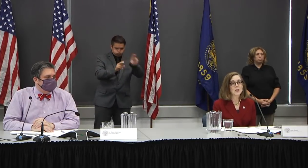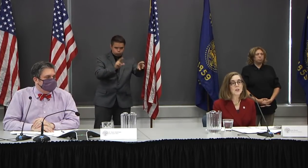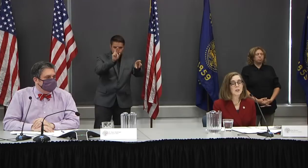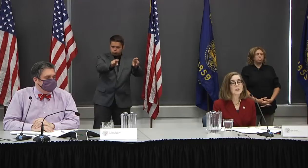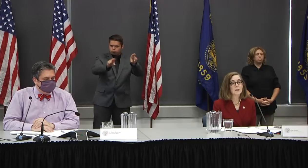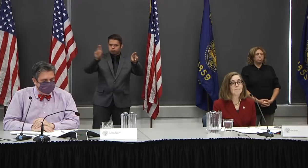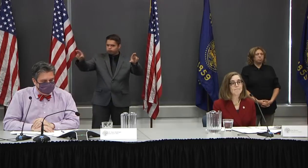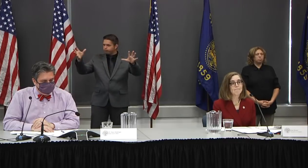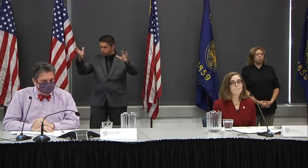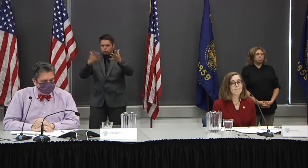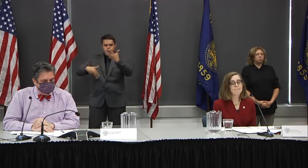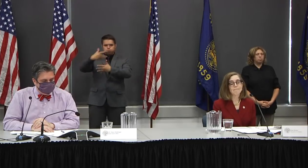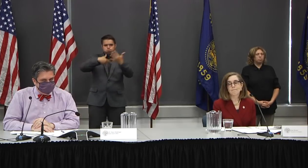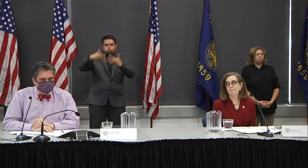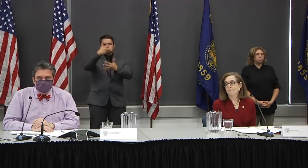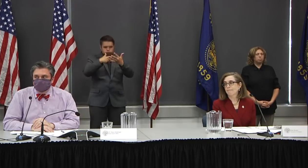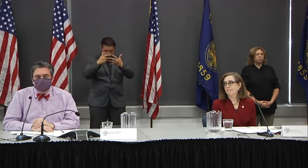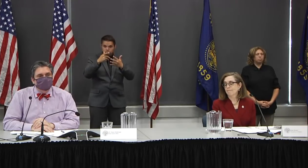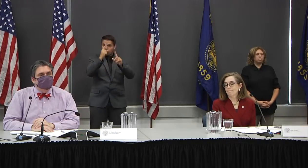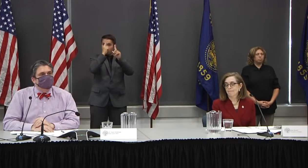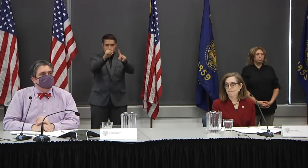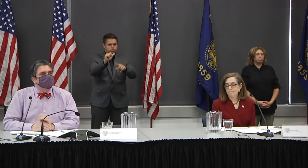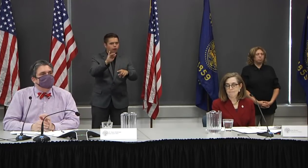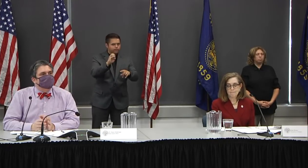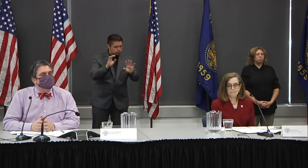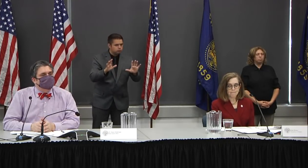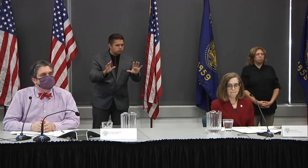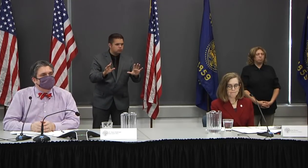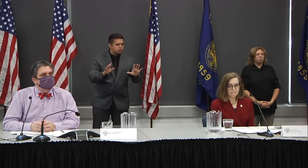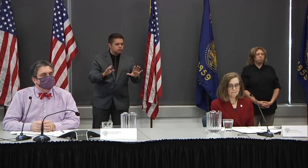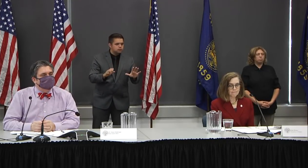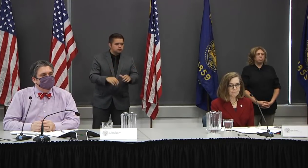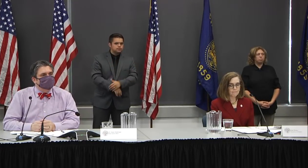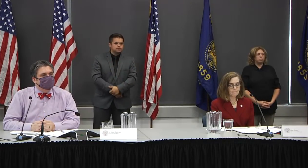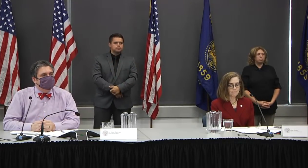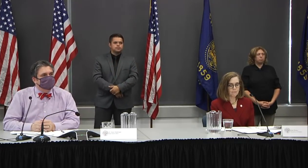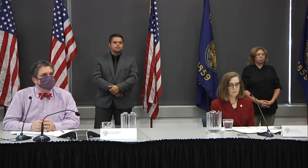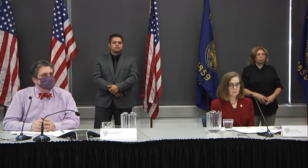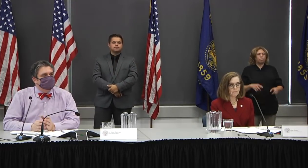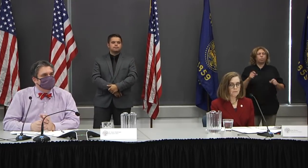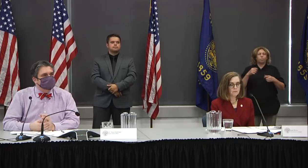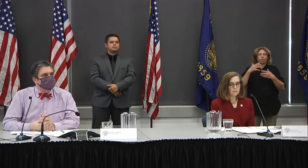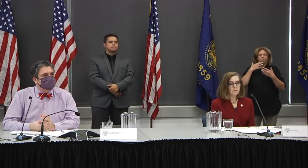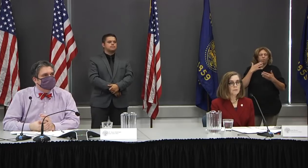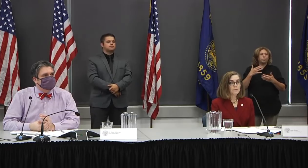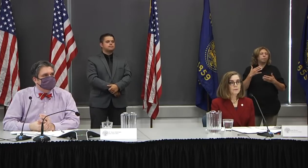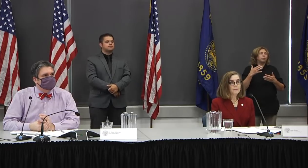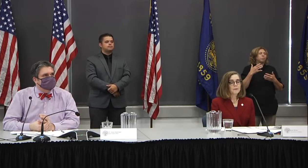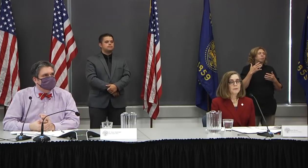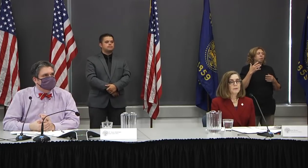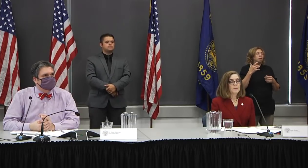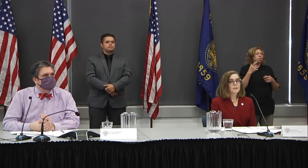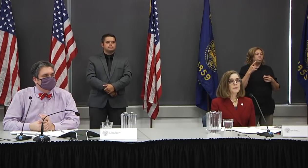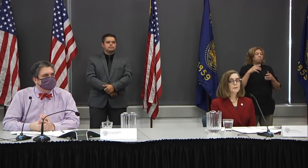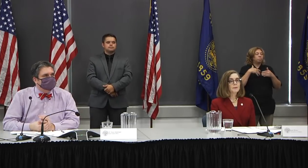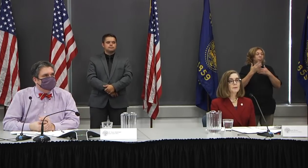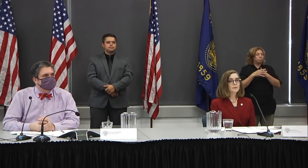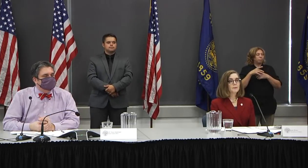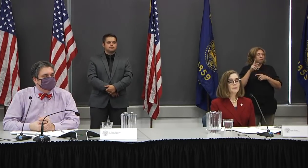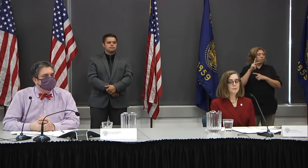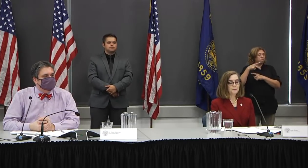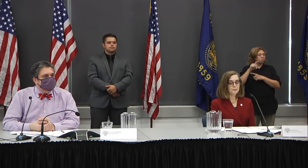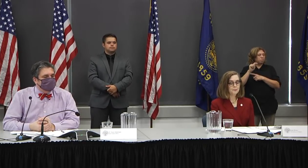of our citizens. Thanks, Ted. Next up, we've got Brenna Kelly from KPTV. Go ahead, Brenna.